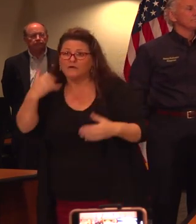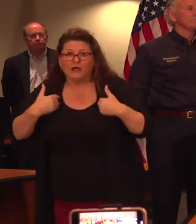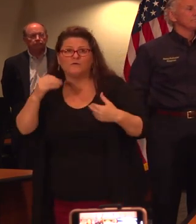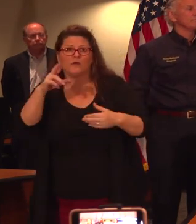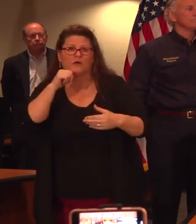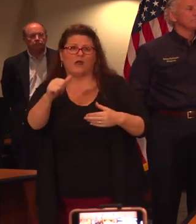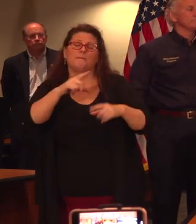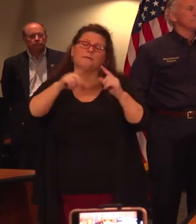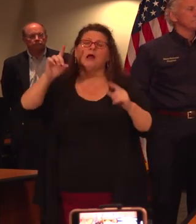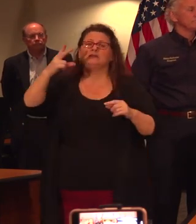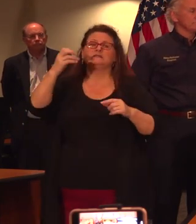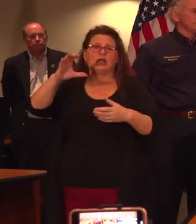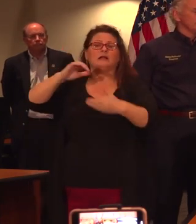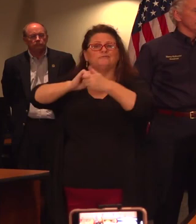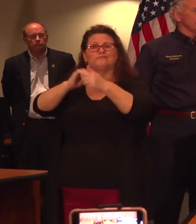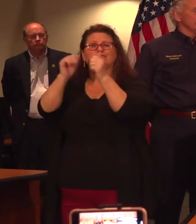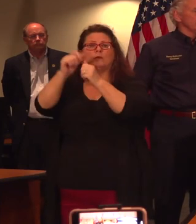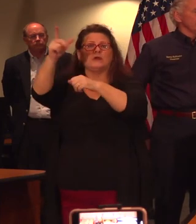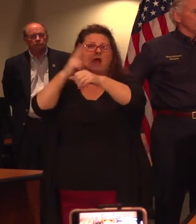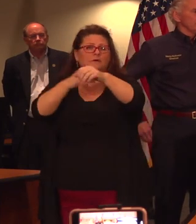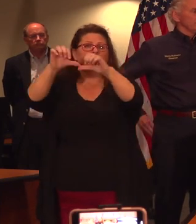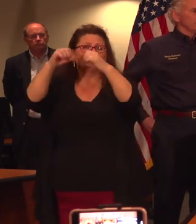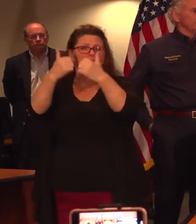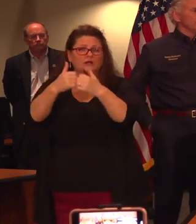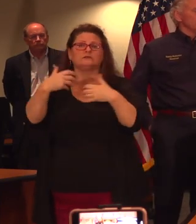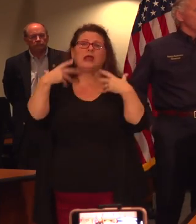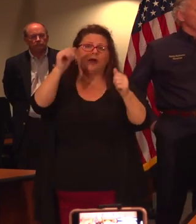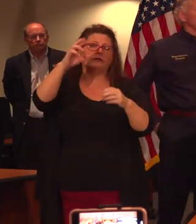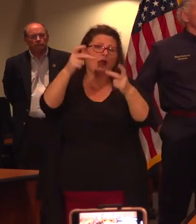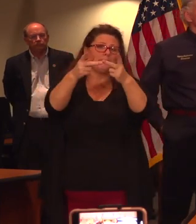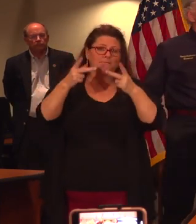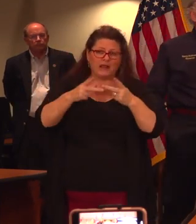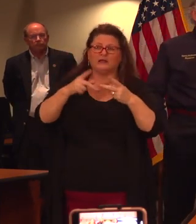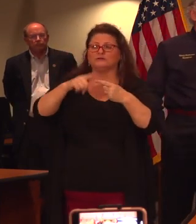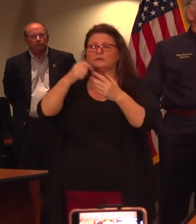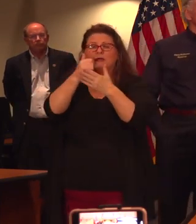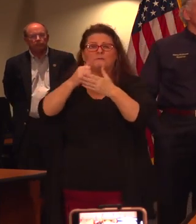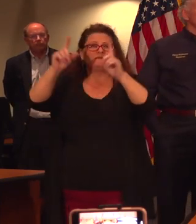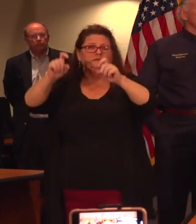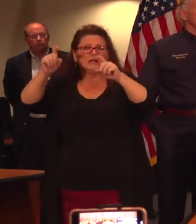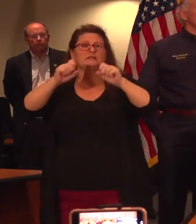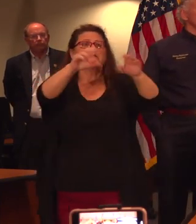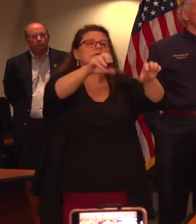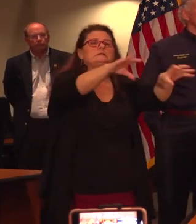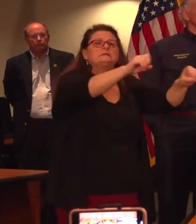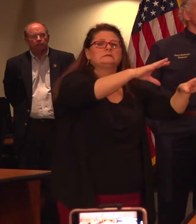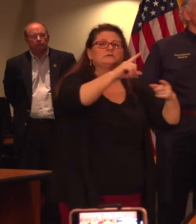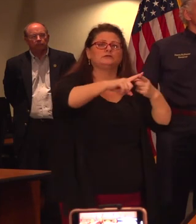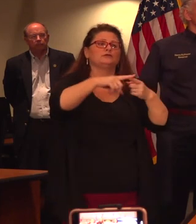partnership with healthcare providers, the hospital association, to do everything that we can to expand testing in under-resourced